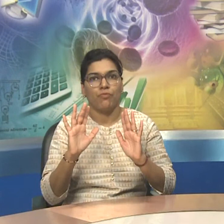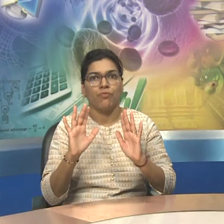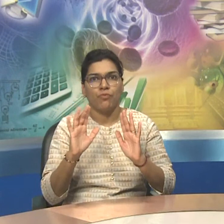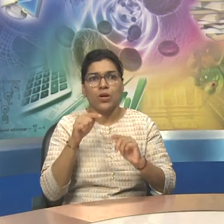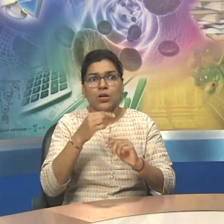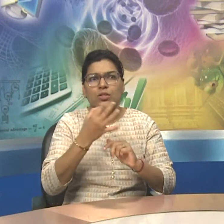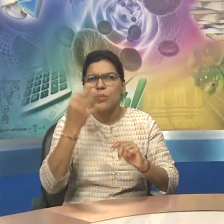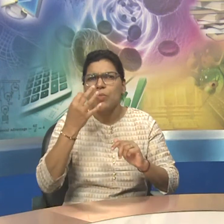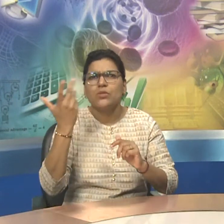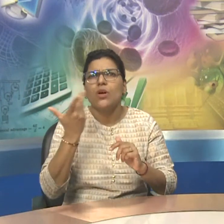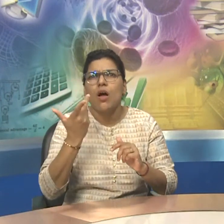political science.